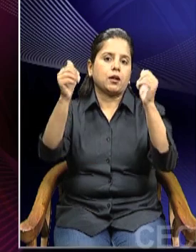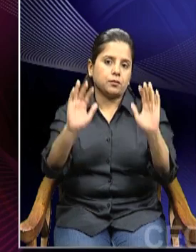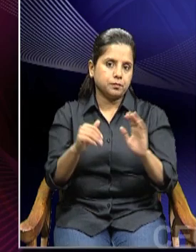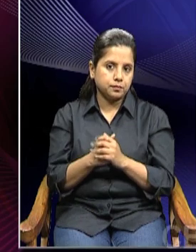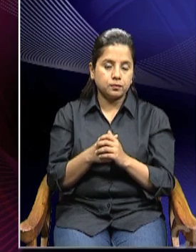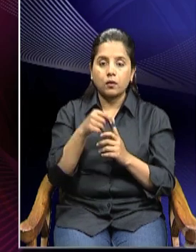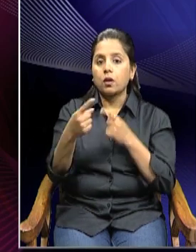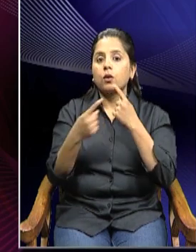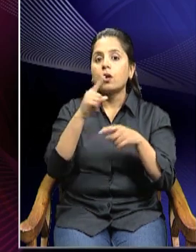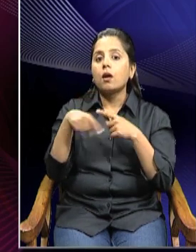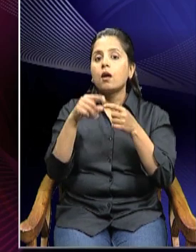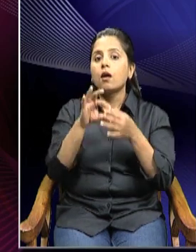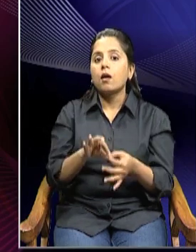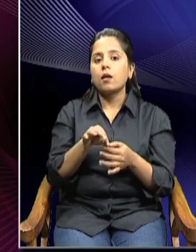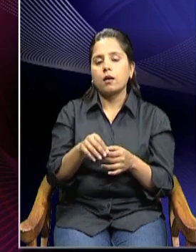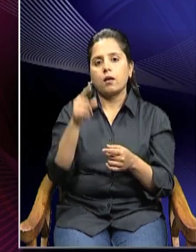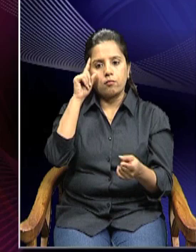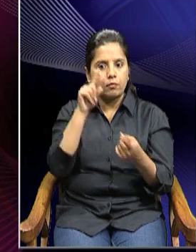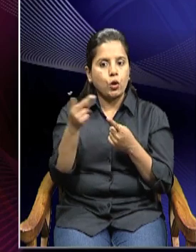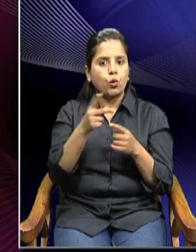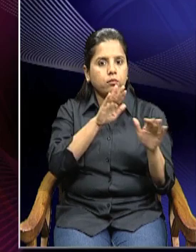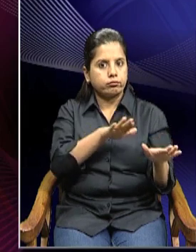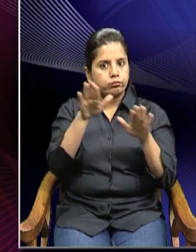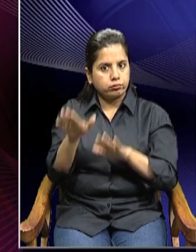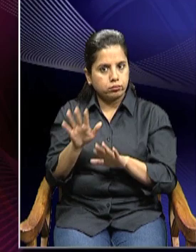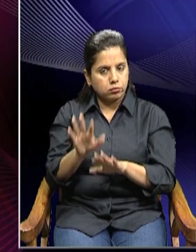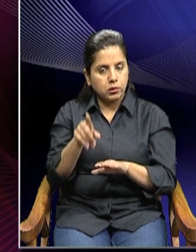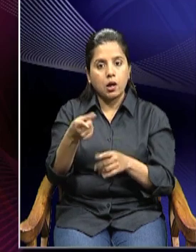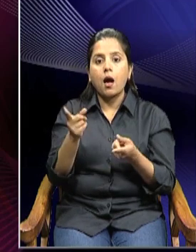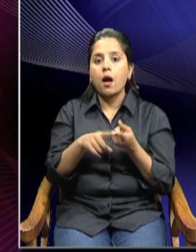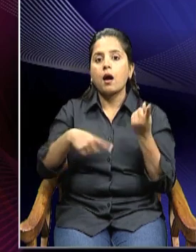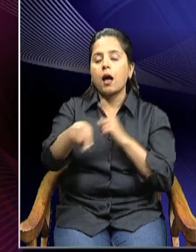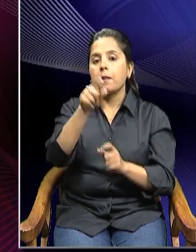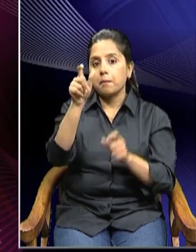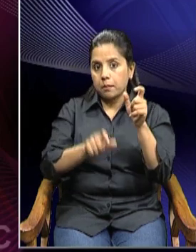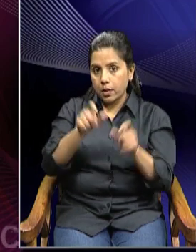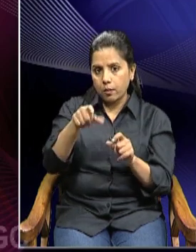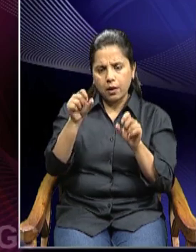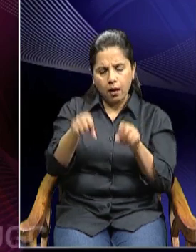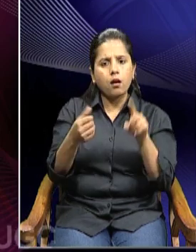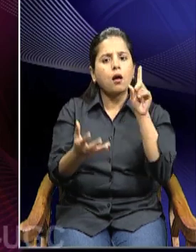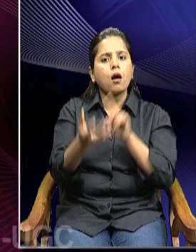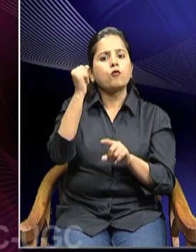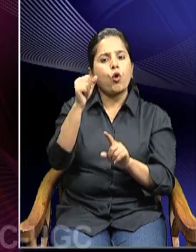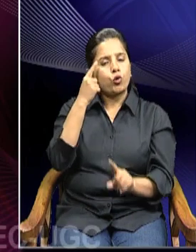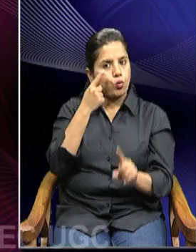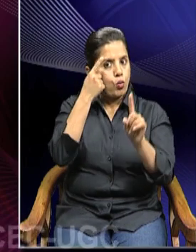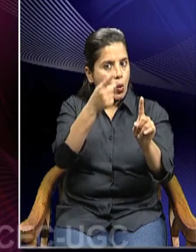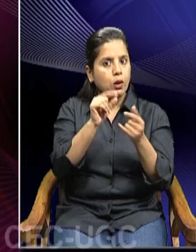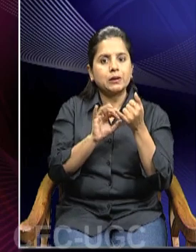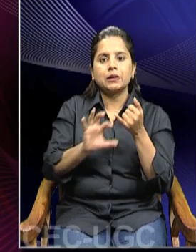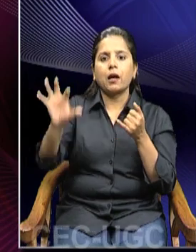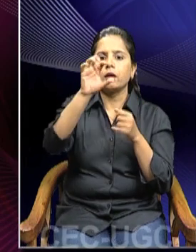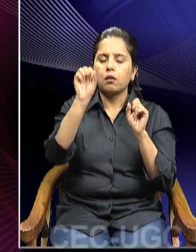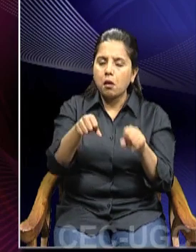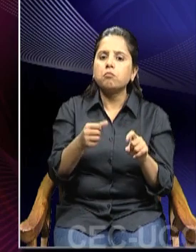So he talks about mutual dependence through which people can achieve their goals and states can